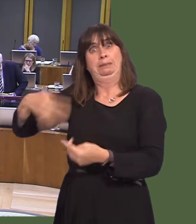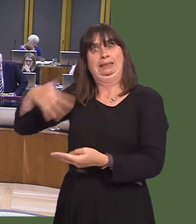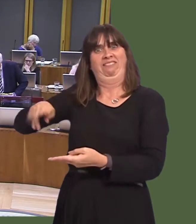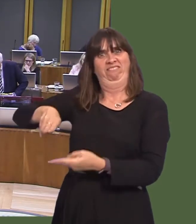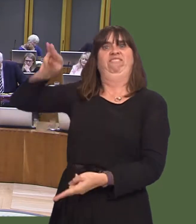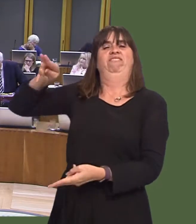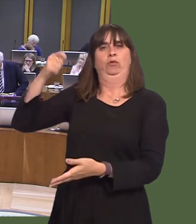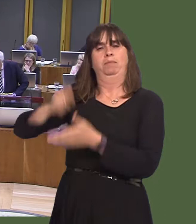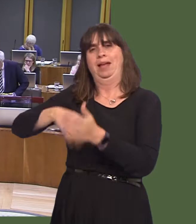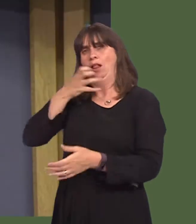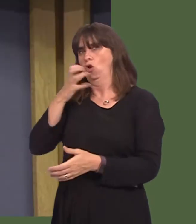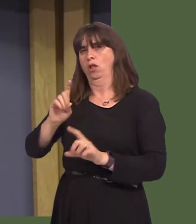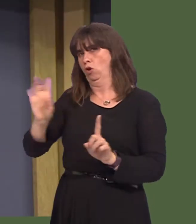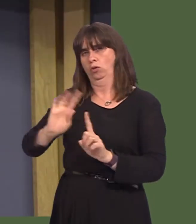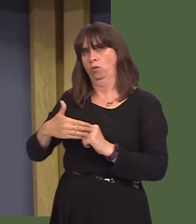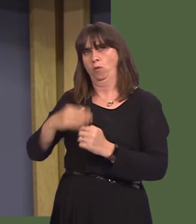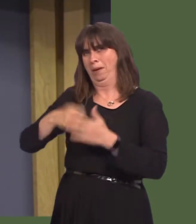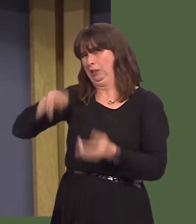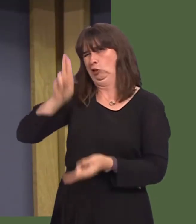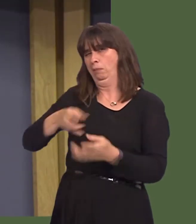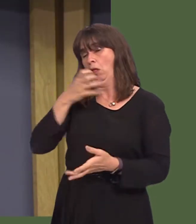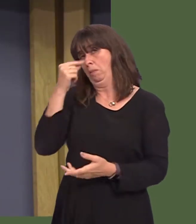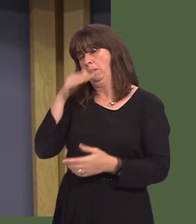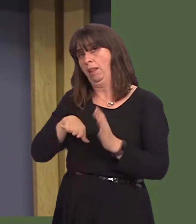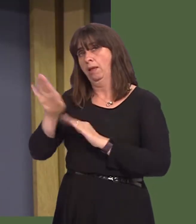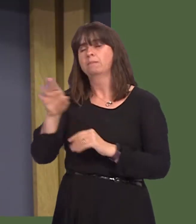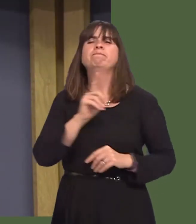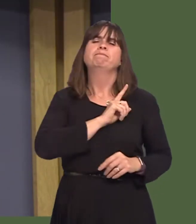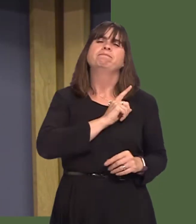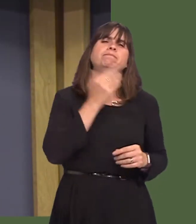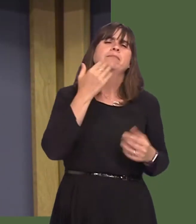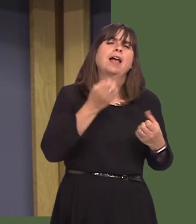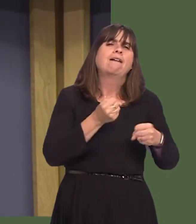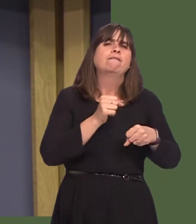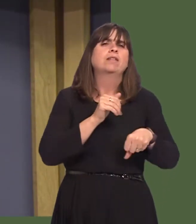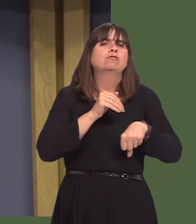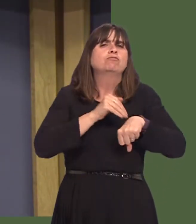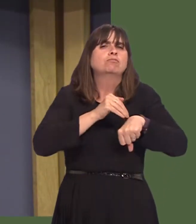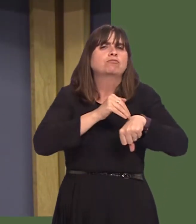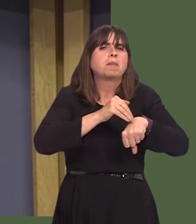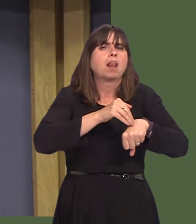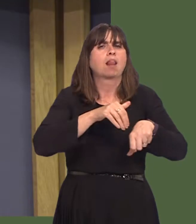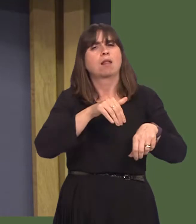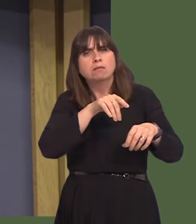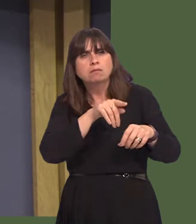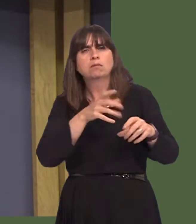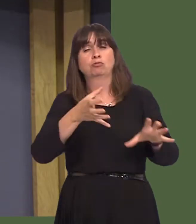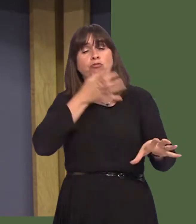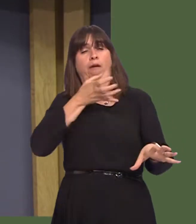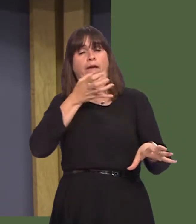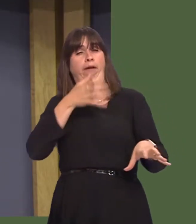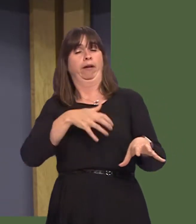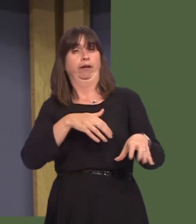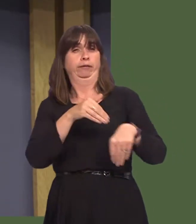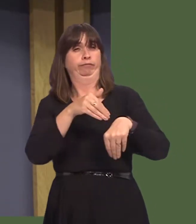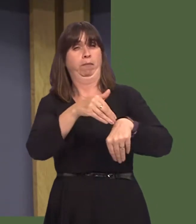week, Gwent Police announced the introduction of a scheme where first-time offenders and low-level crimes, including drunk and disorderly, will be given the chance